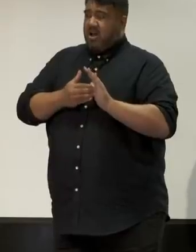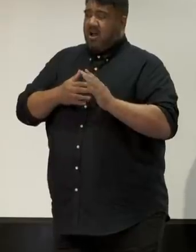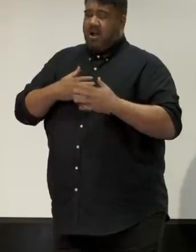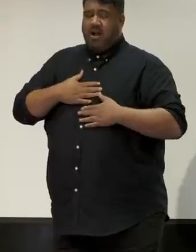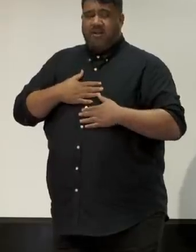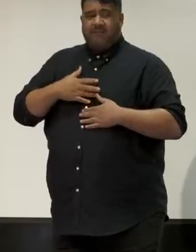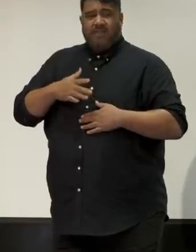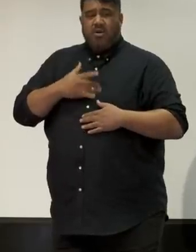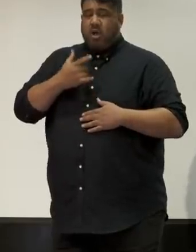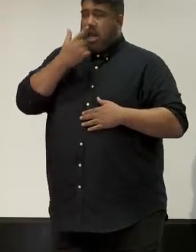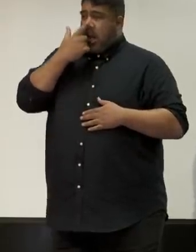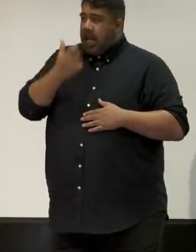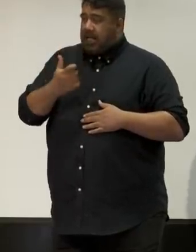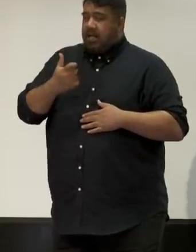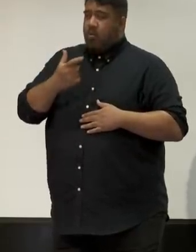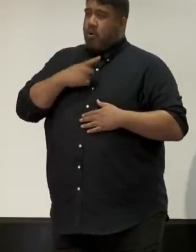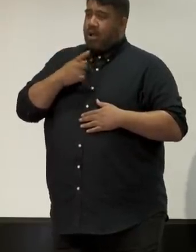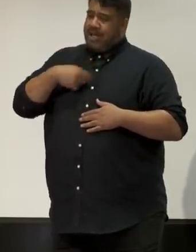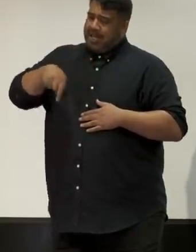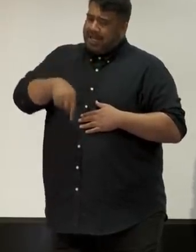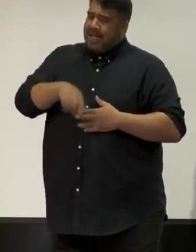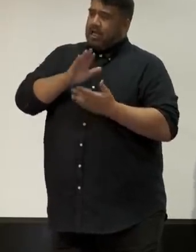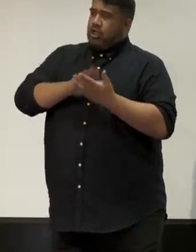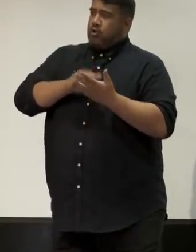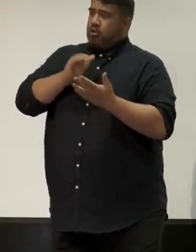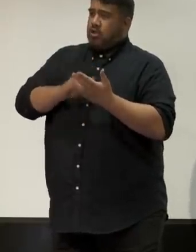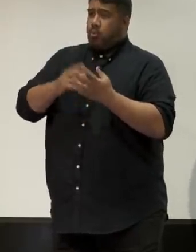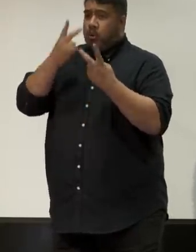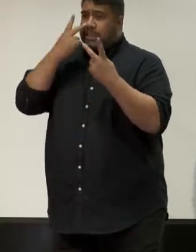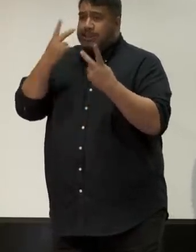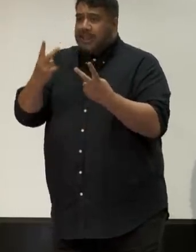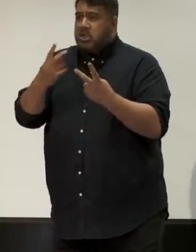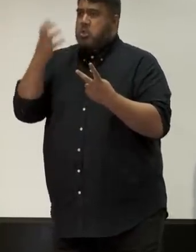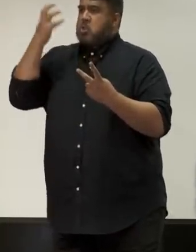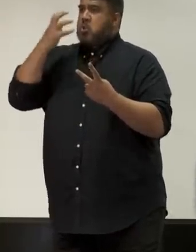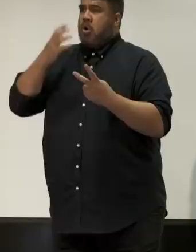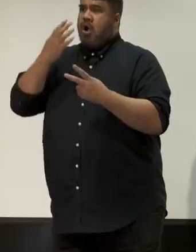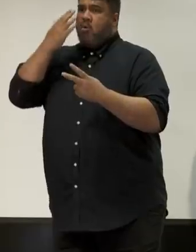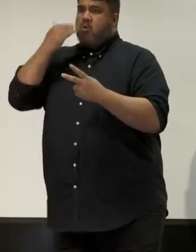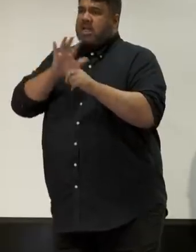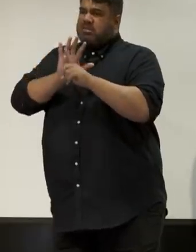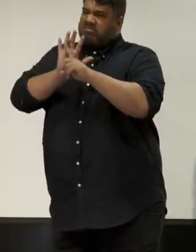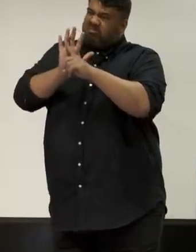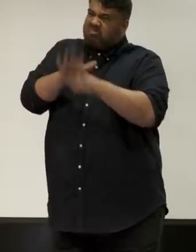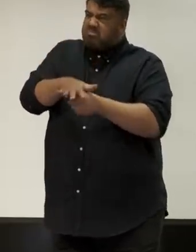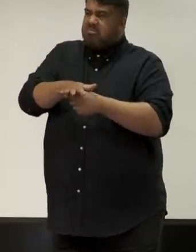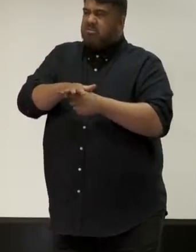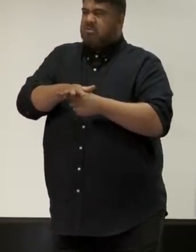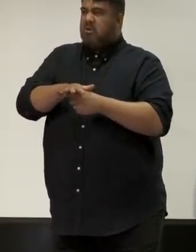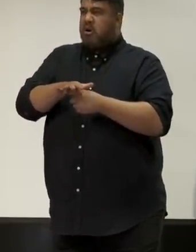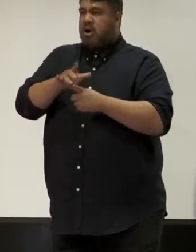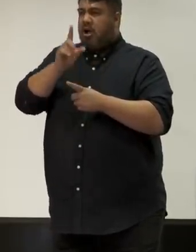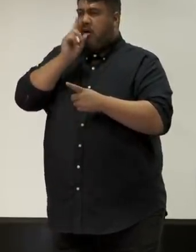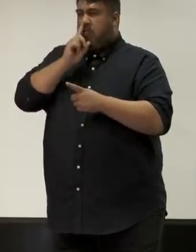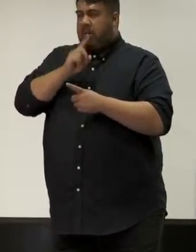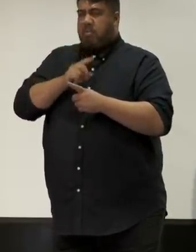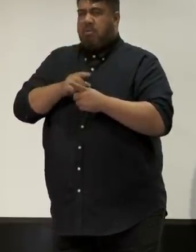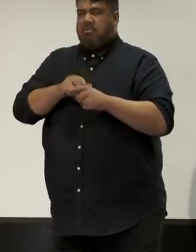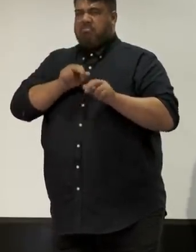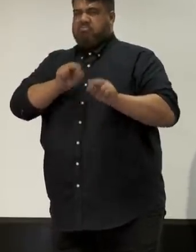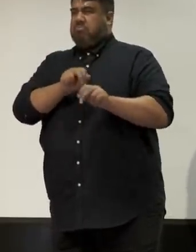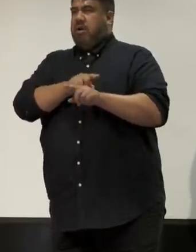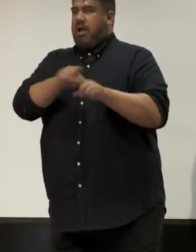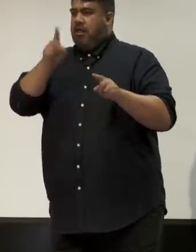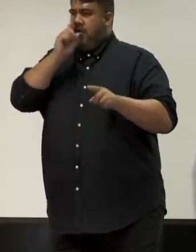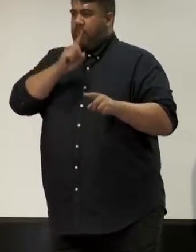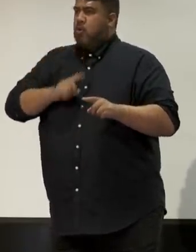a country that calls out and responds when we see acts of racism and intolerance, but my job is to make sure that we do that within